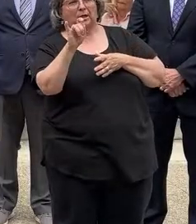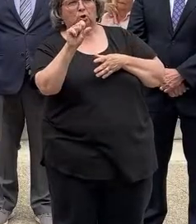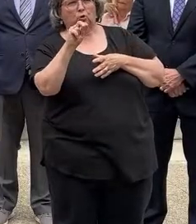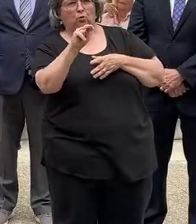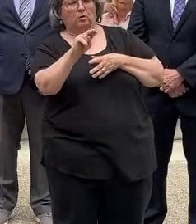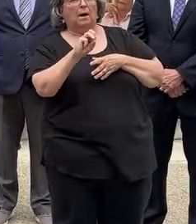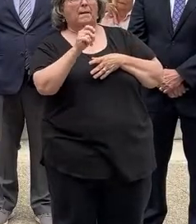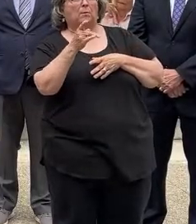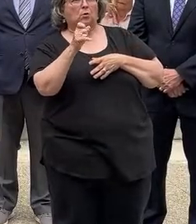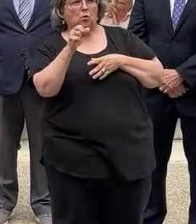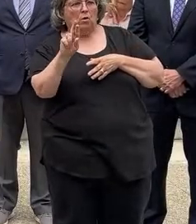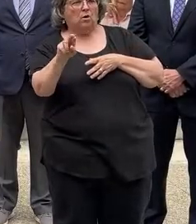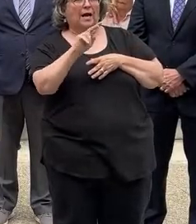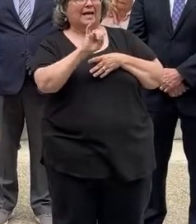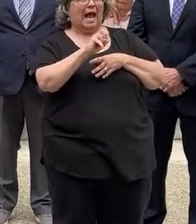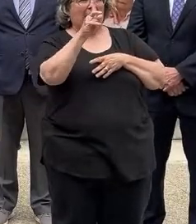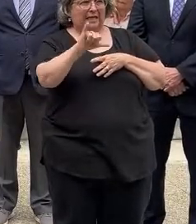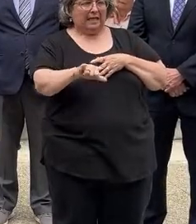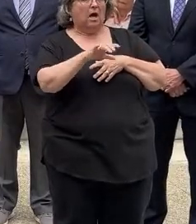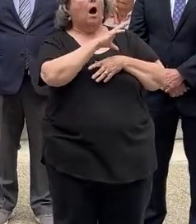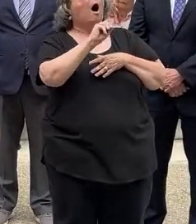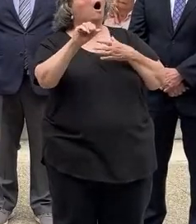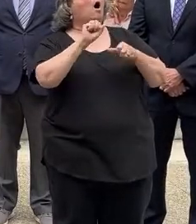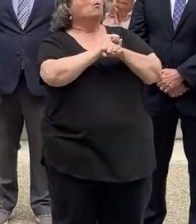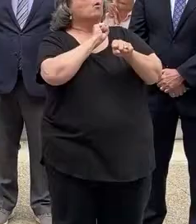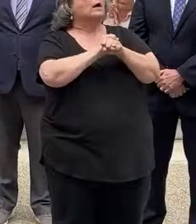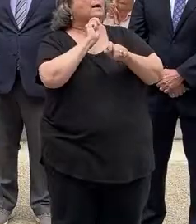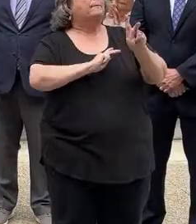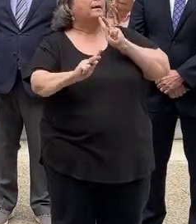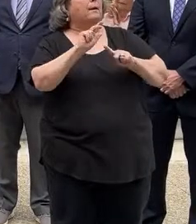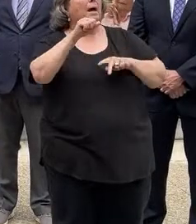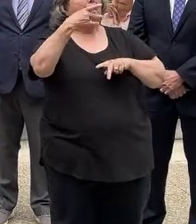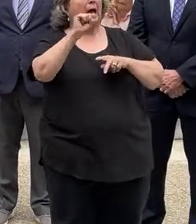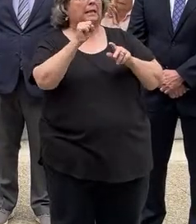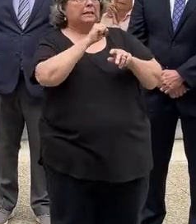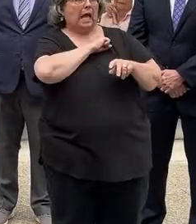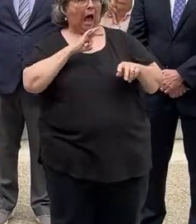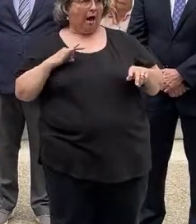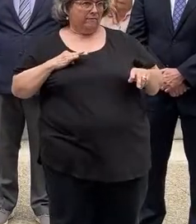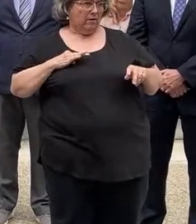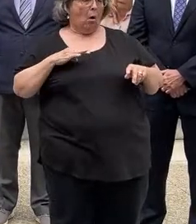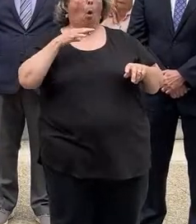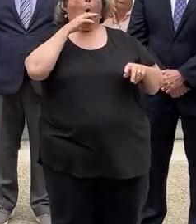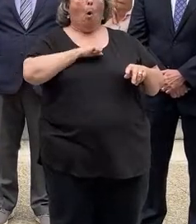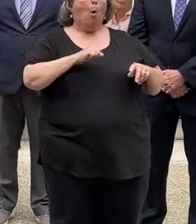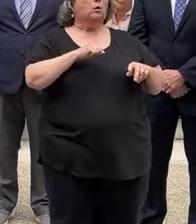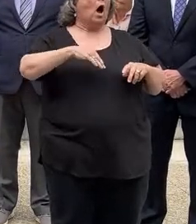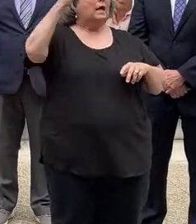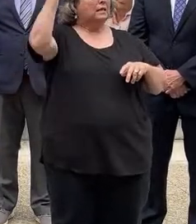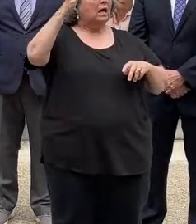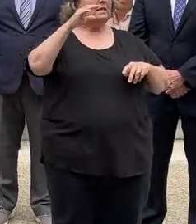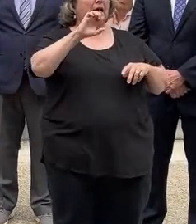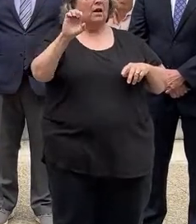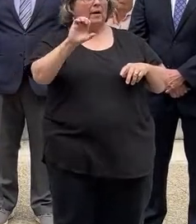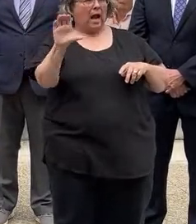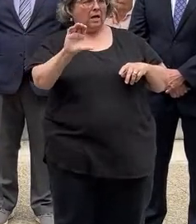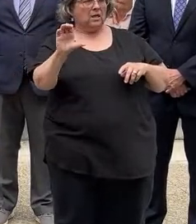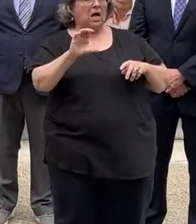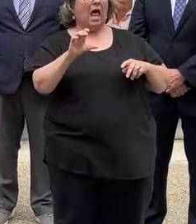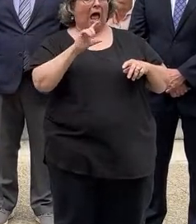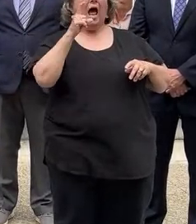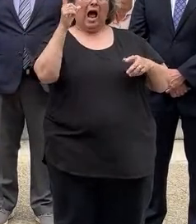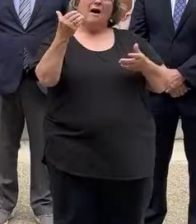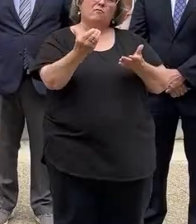Mark Mueller, and Katie Gavin, and all the hardworking APS staff. The older adults in Erie County are entitled to a